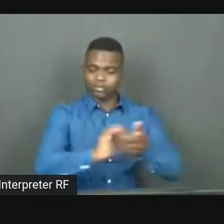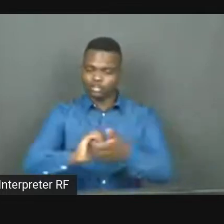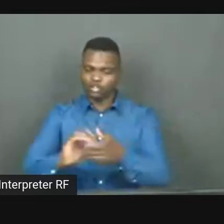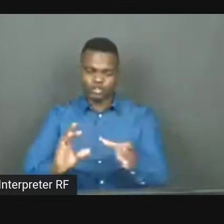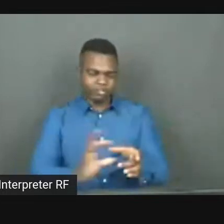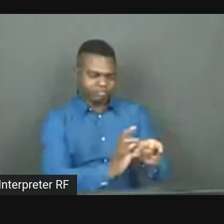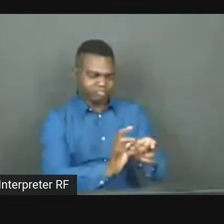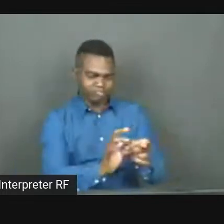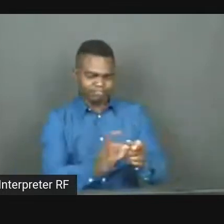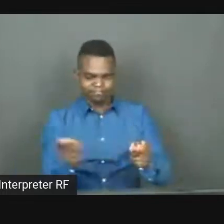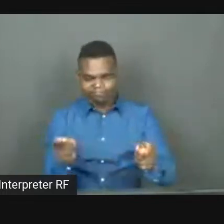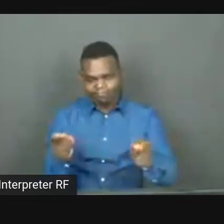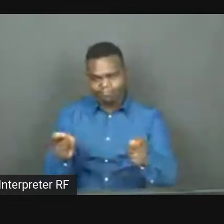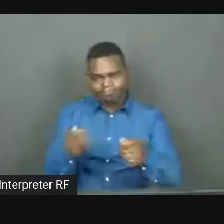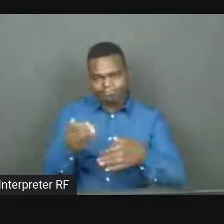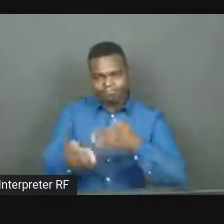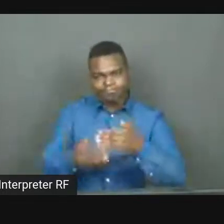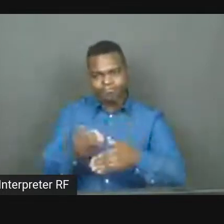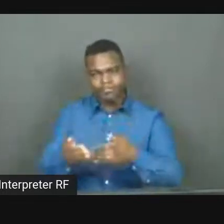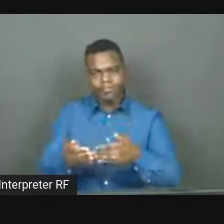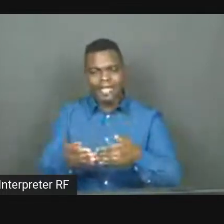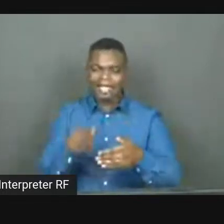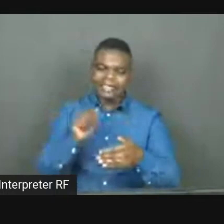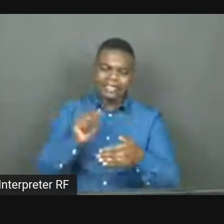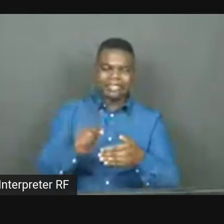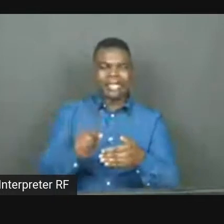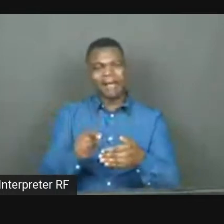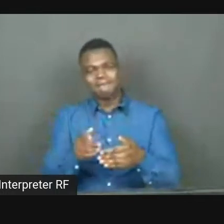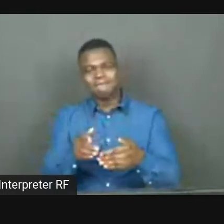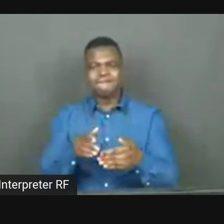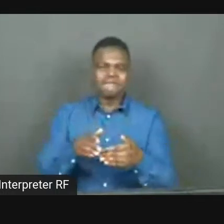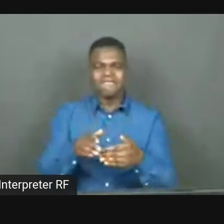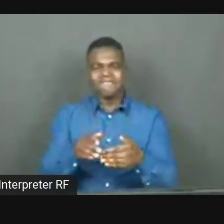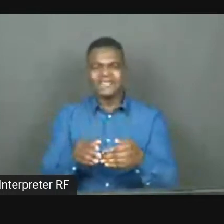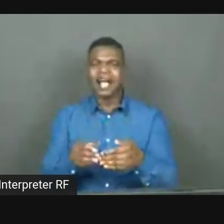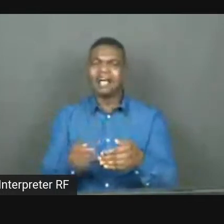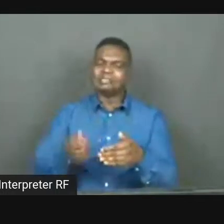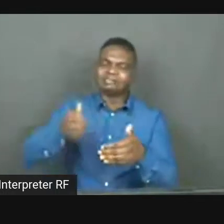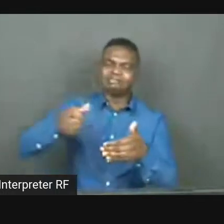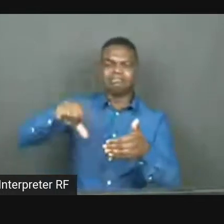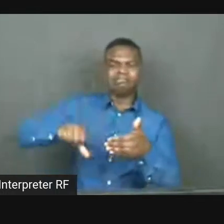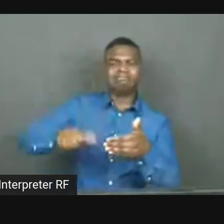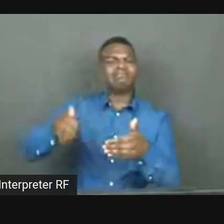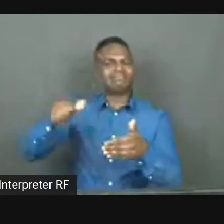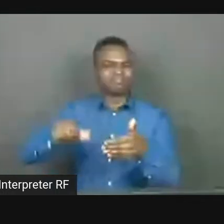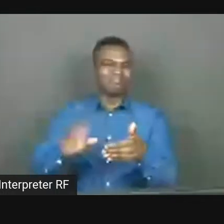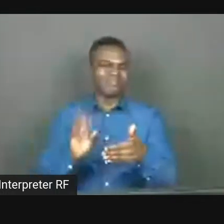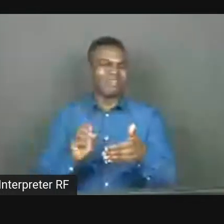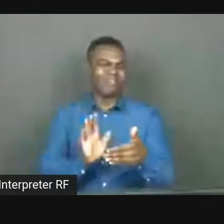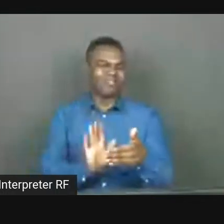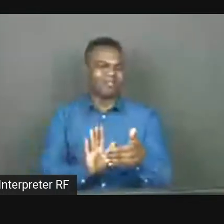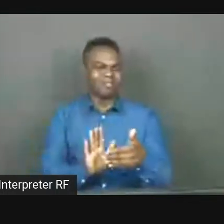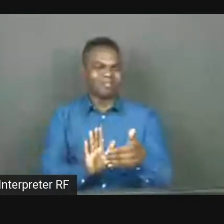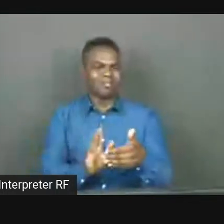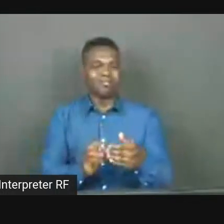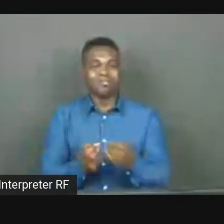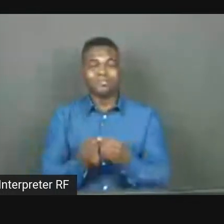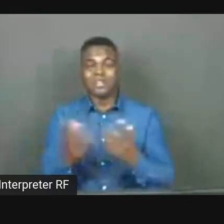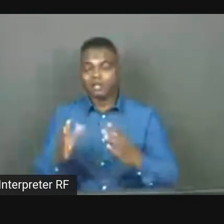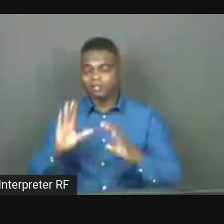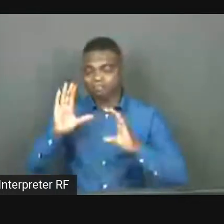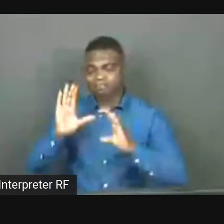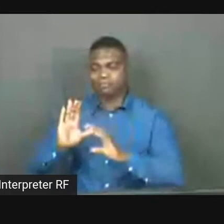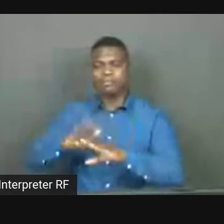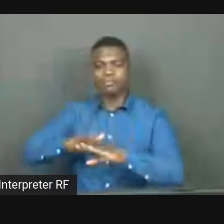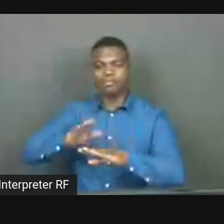people in need. So ending perhaps, before, and then let's spend the rest of the time with dialogue.